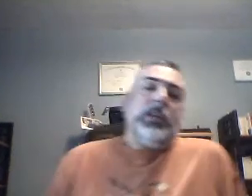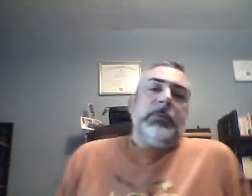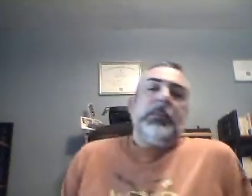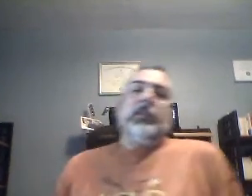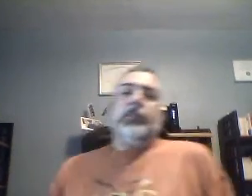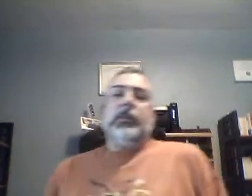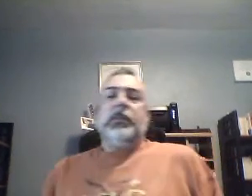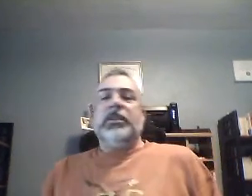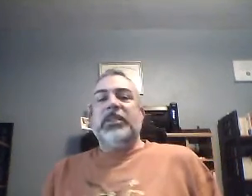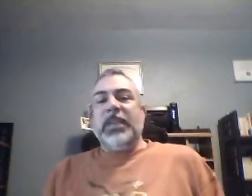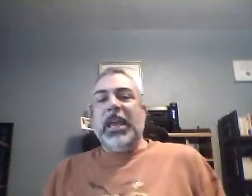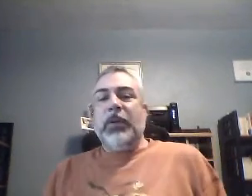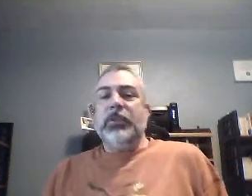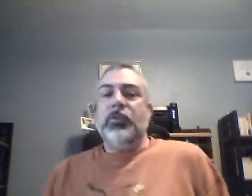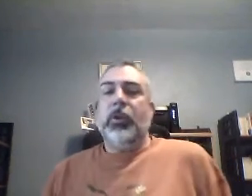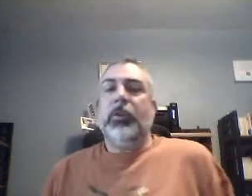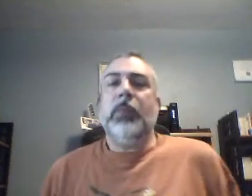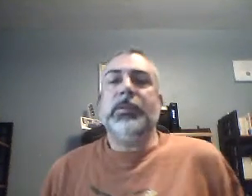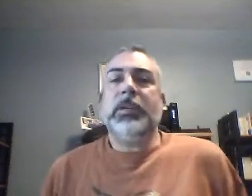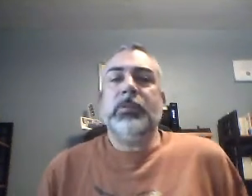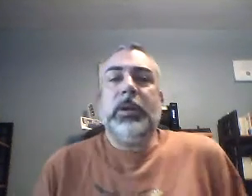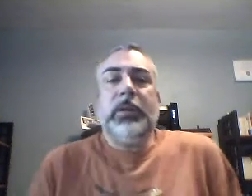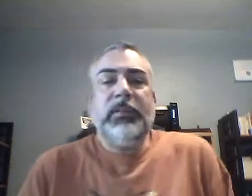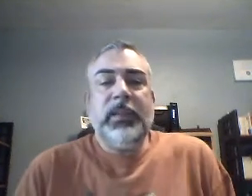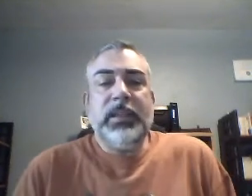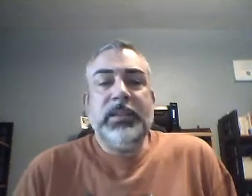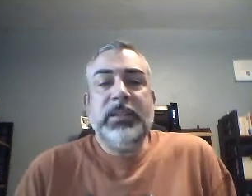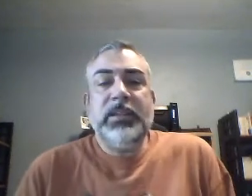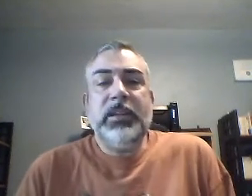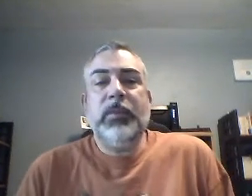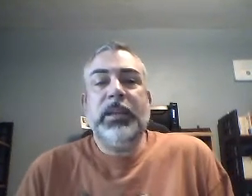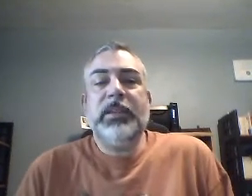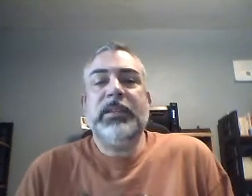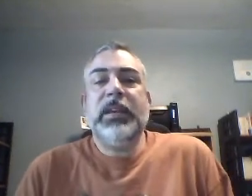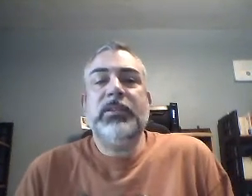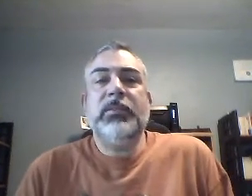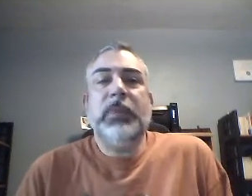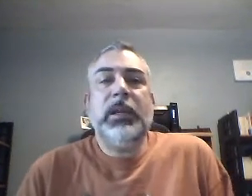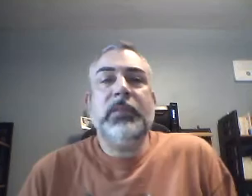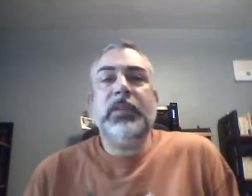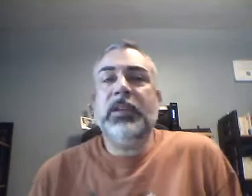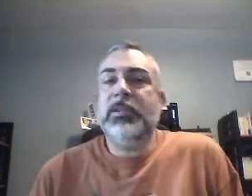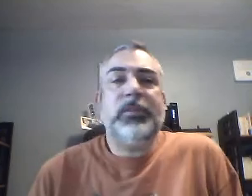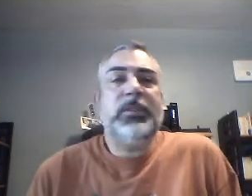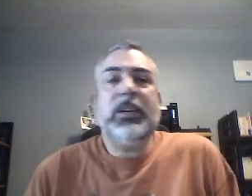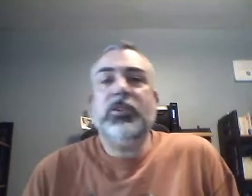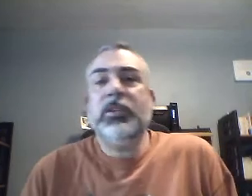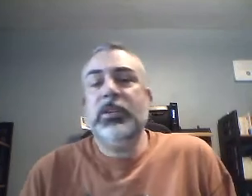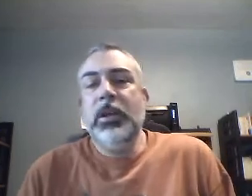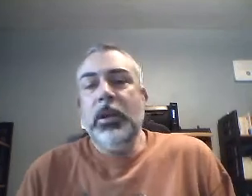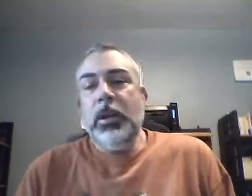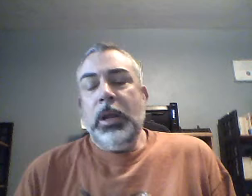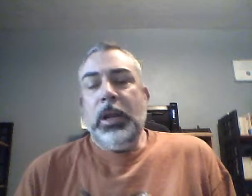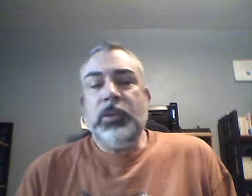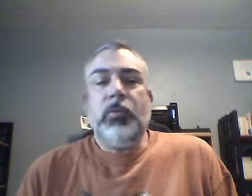chapter begins with discussing how historically homosexuality definitely existed without sanctions in many ancient civilizations, ancient